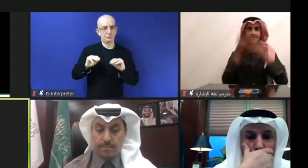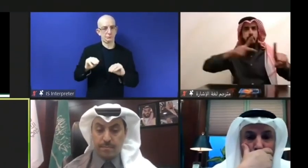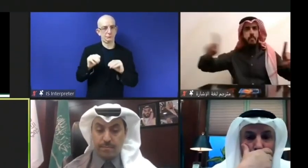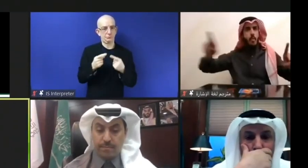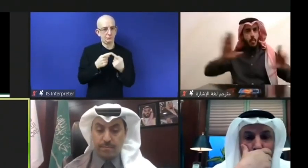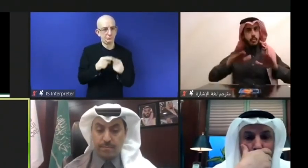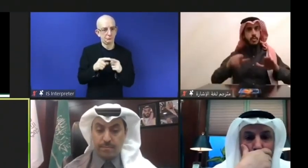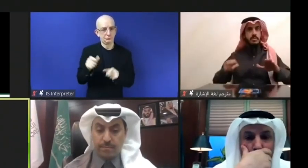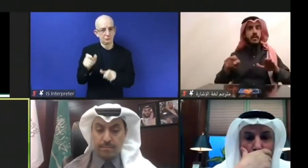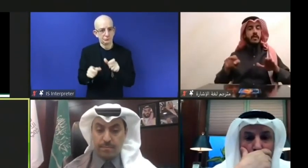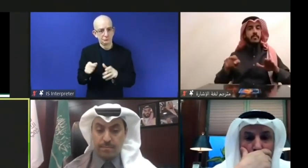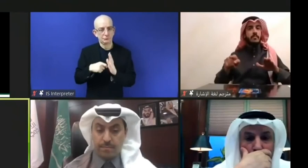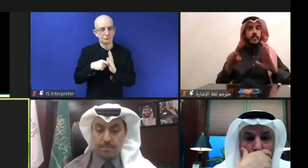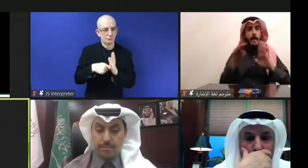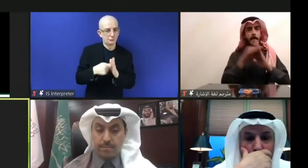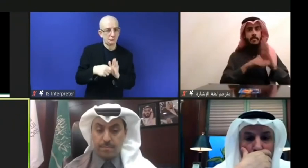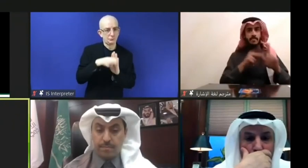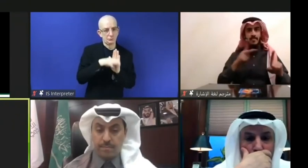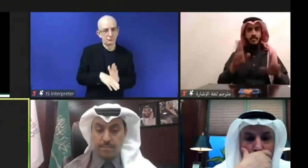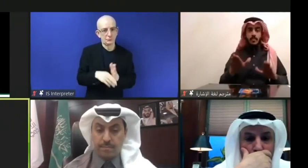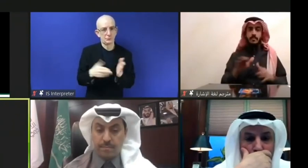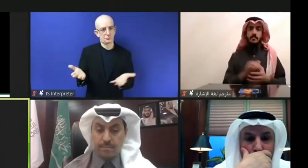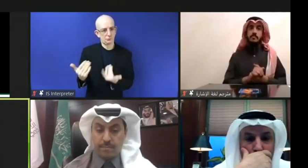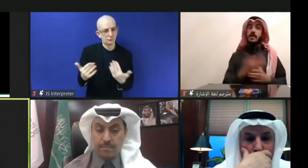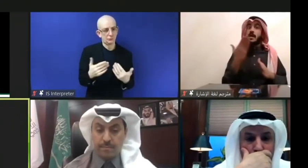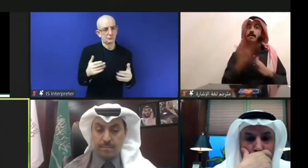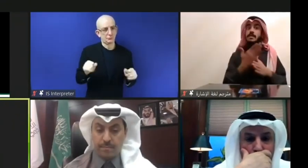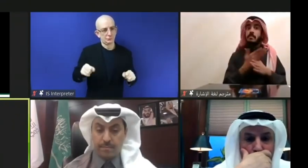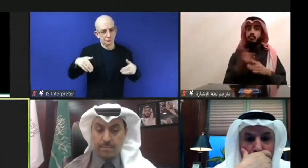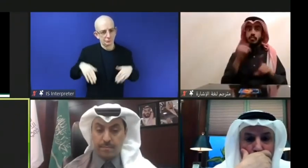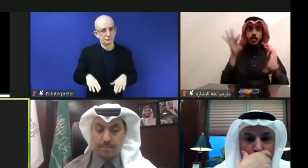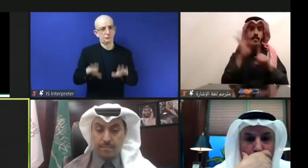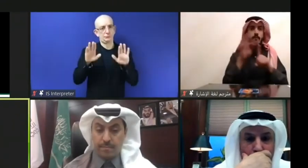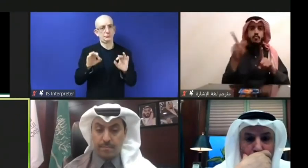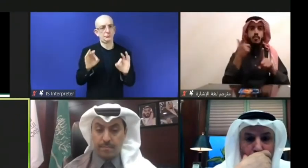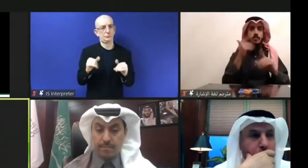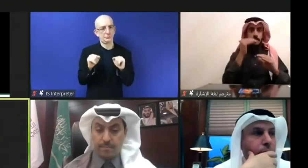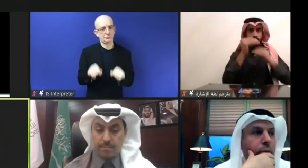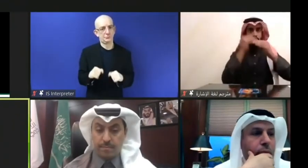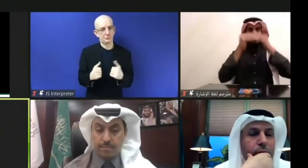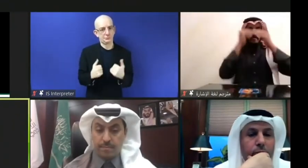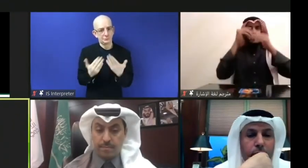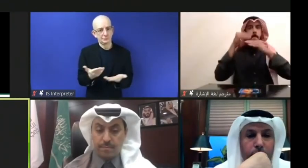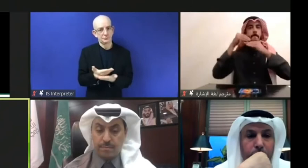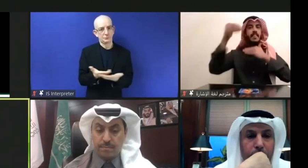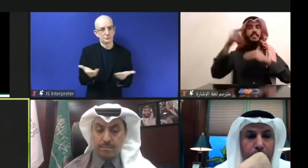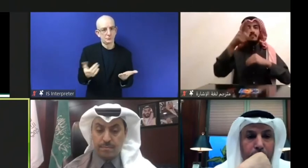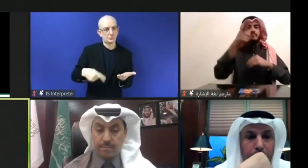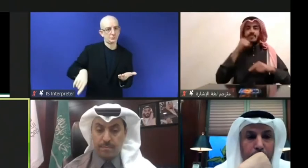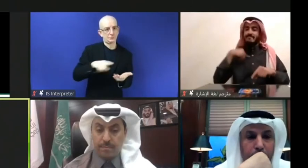to enhance and to give different options by establishing a governance which would